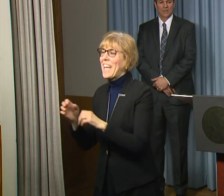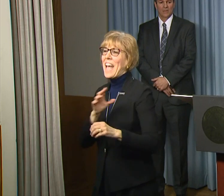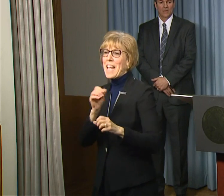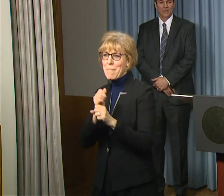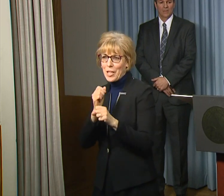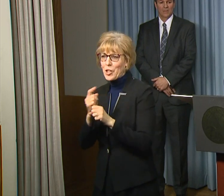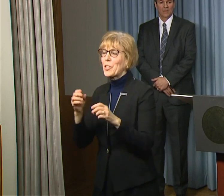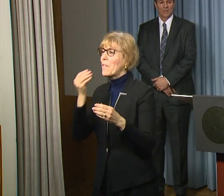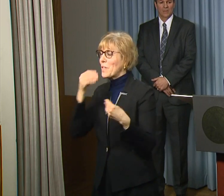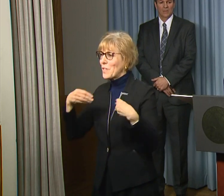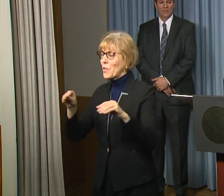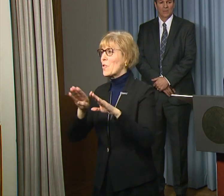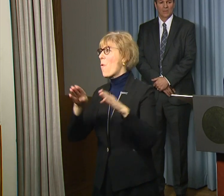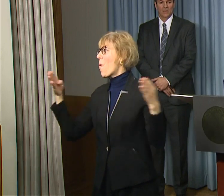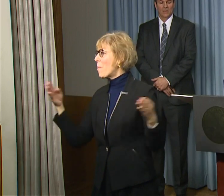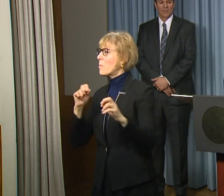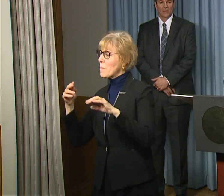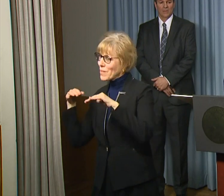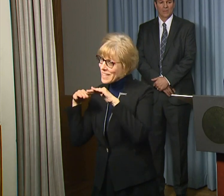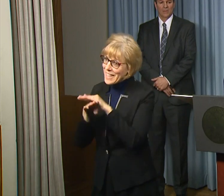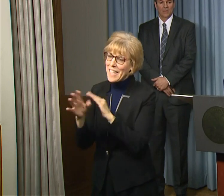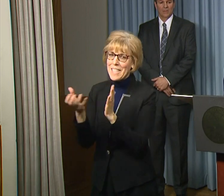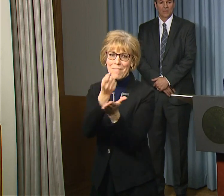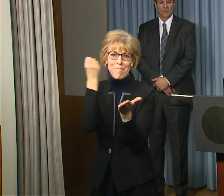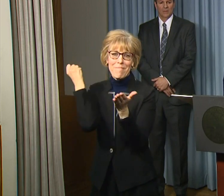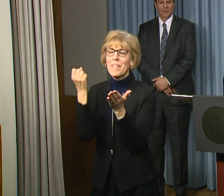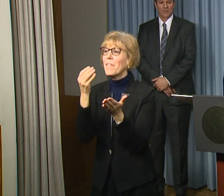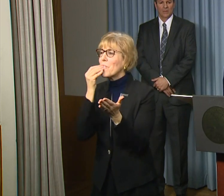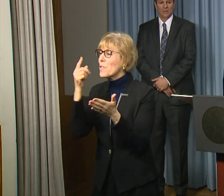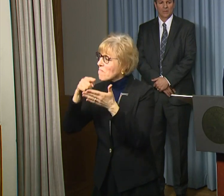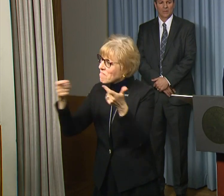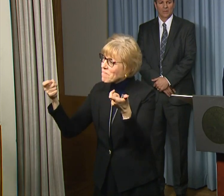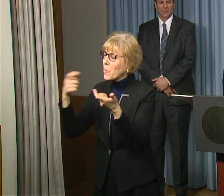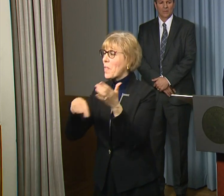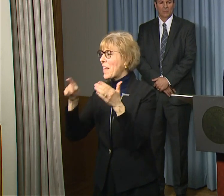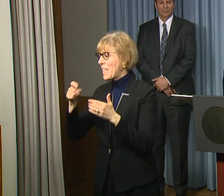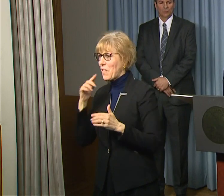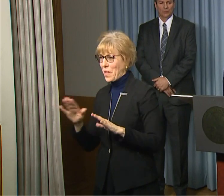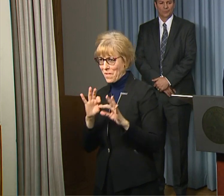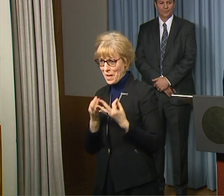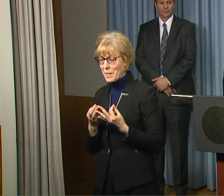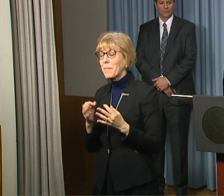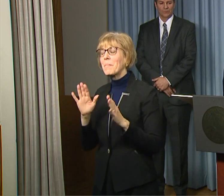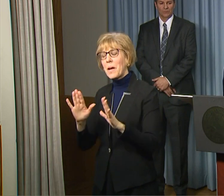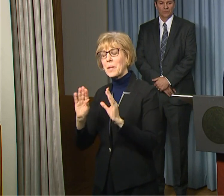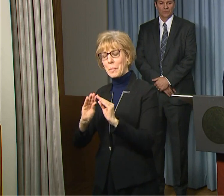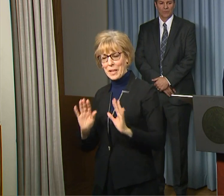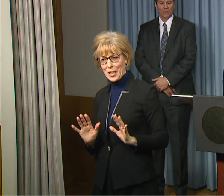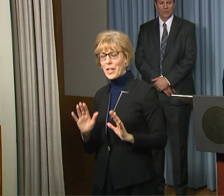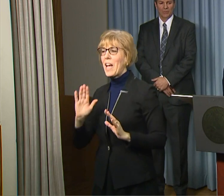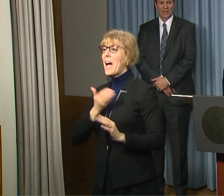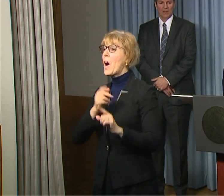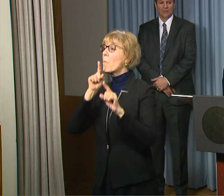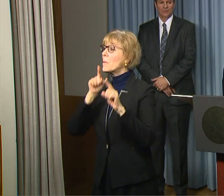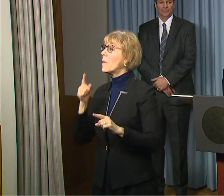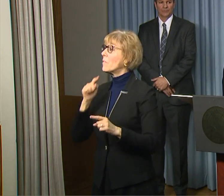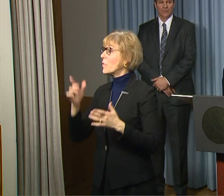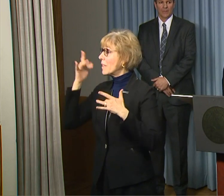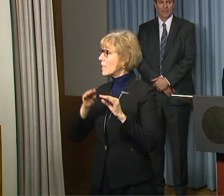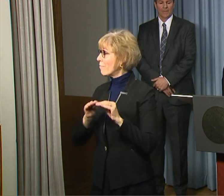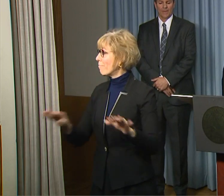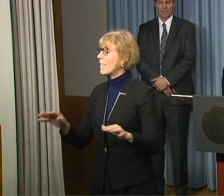that people can access the basic needs that they have for their families. Just to be clear, our response to this virus is going to mean